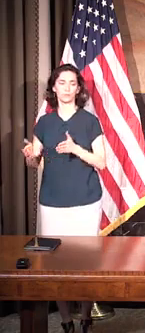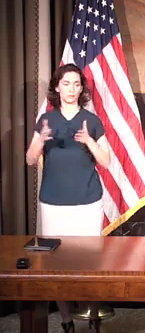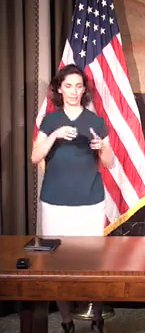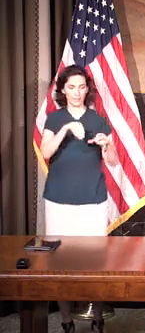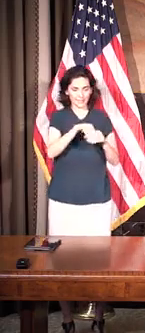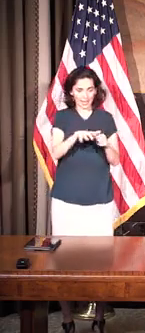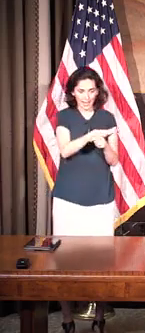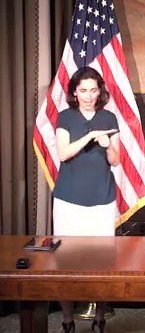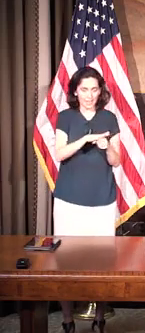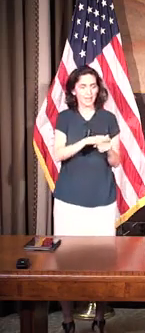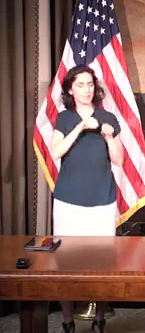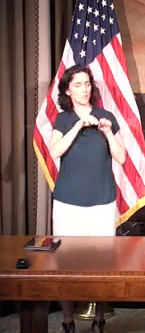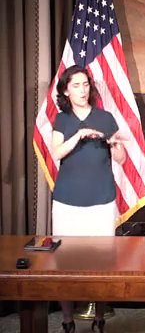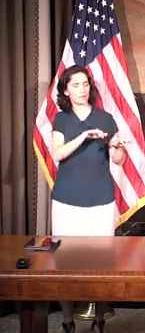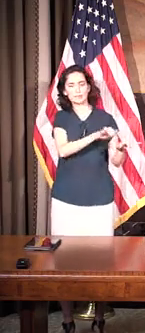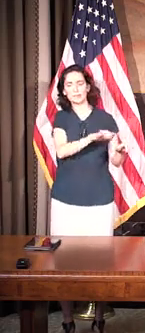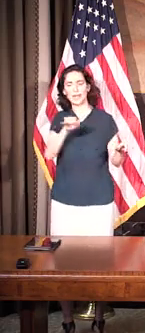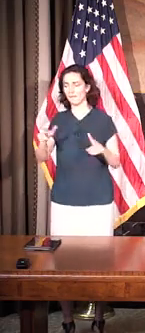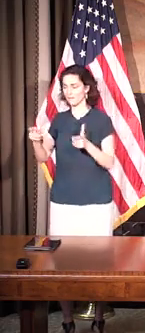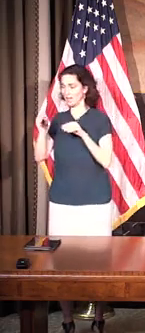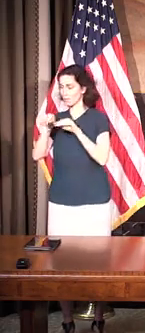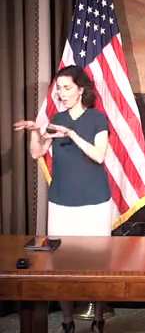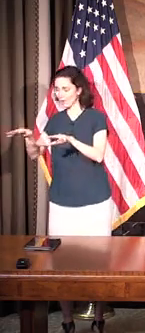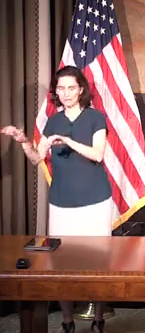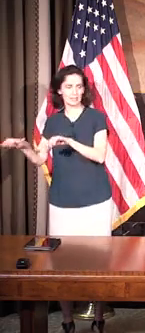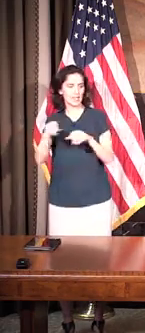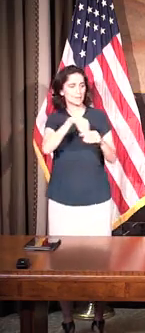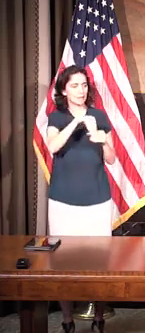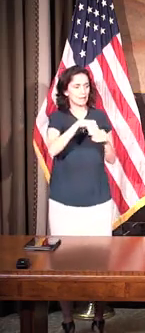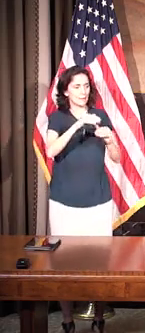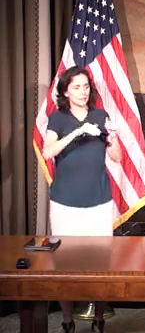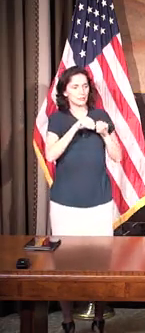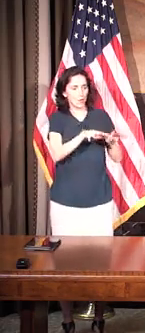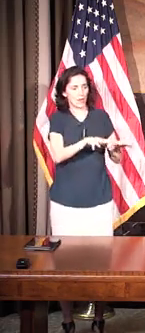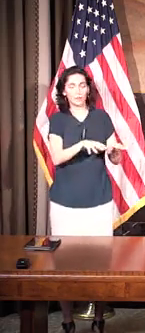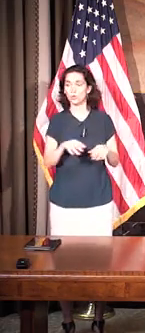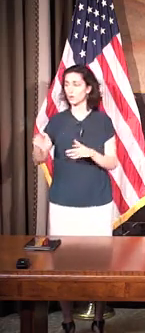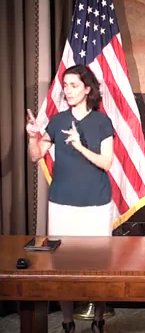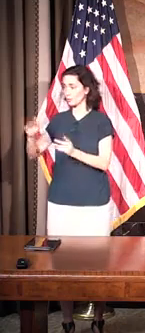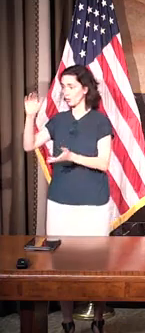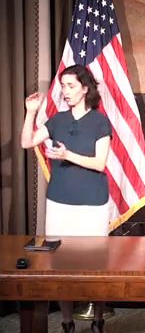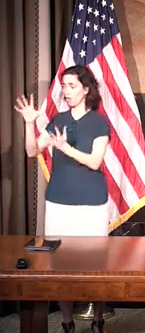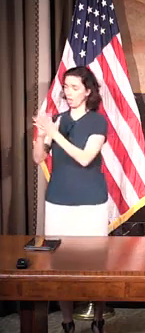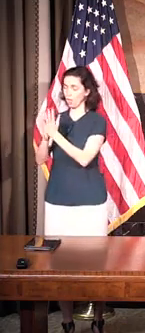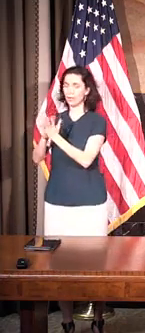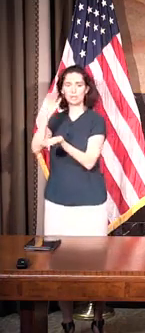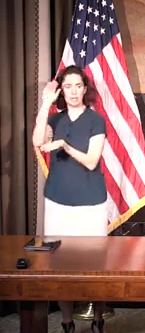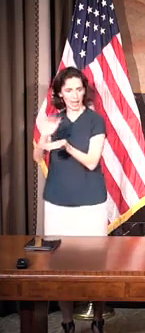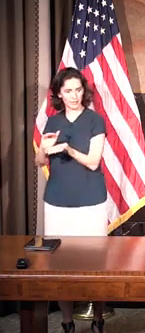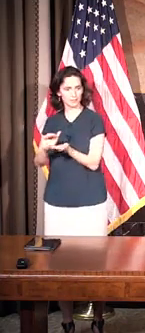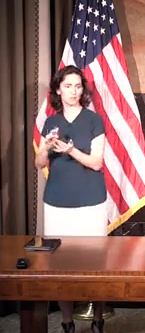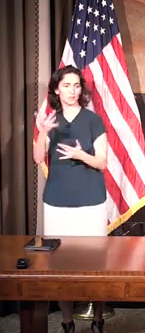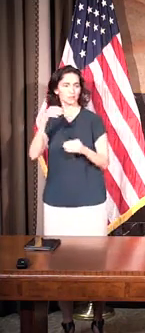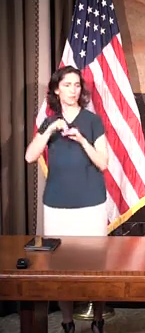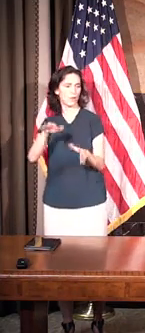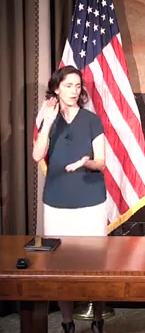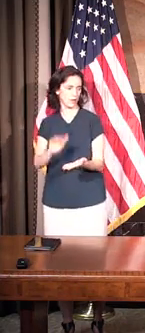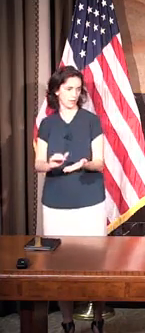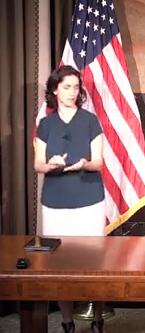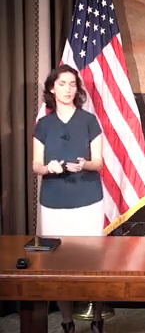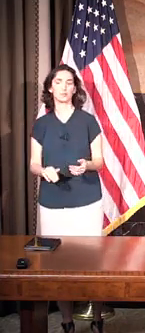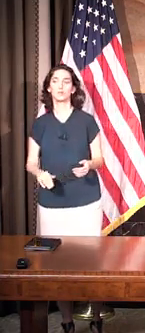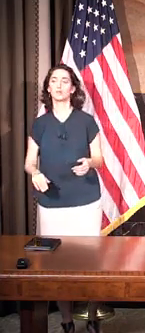certain venues. And so if you can get that down, and also I think everyone can see now, and by the way, we talked about